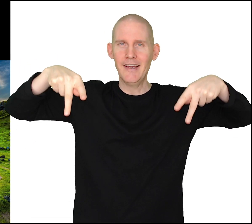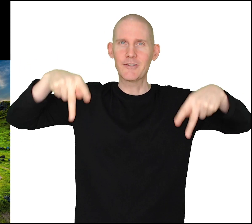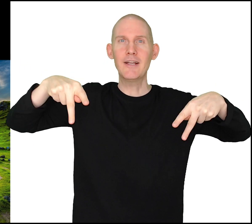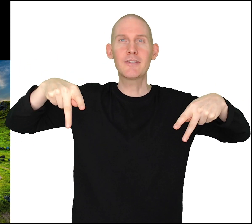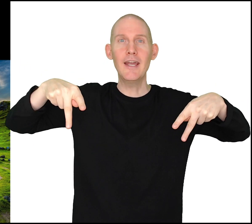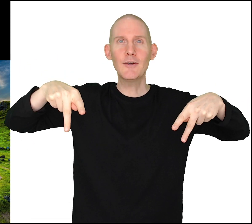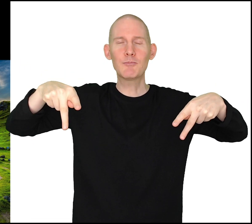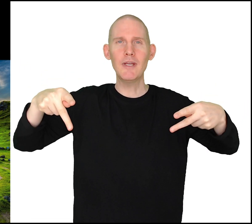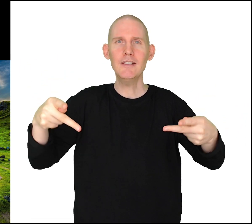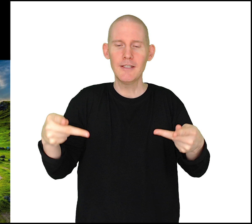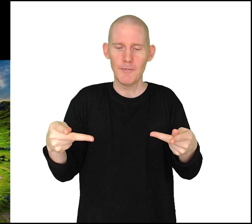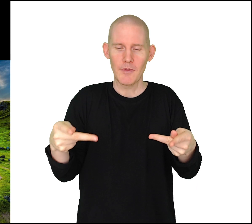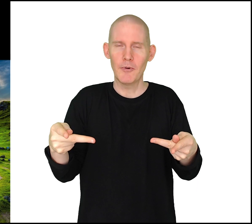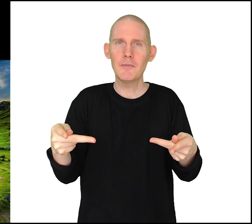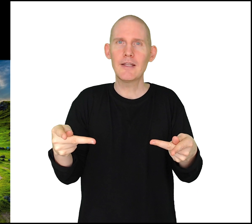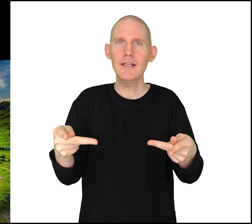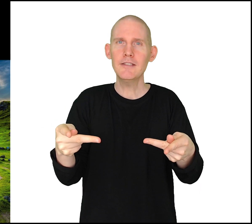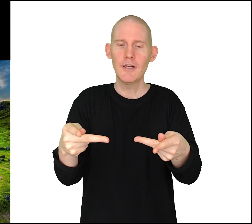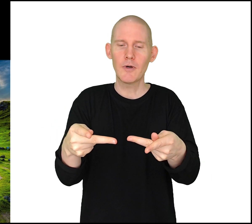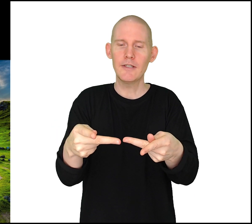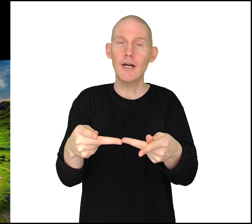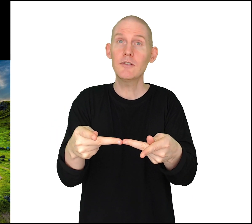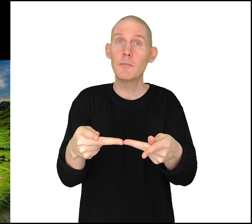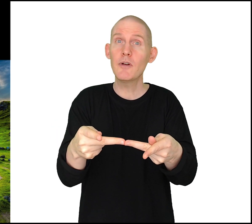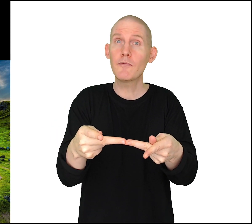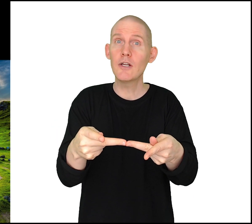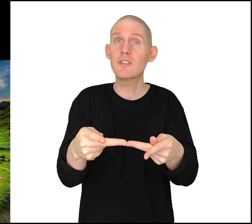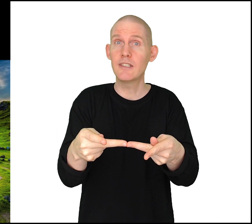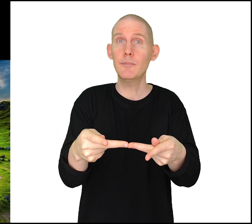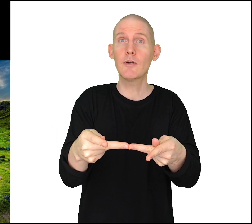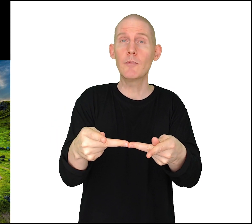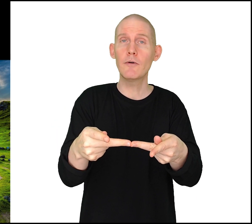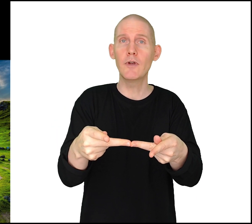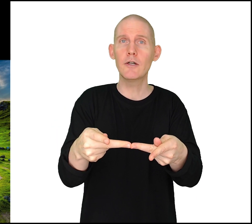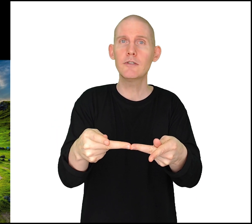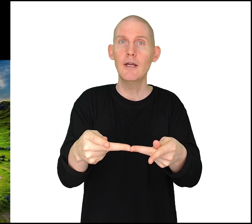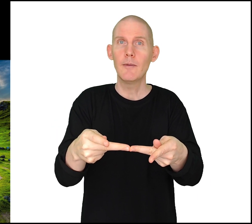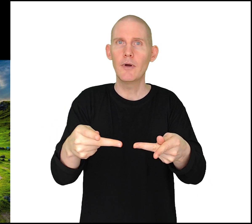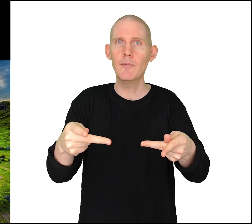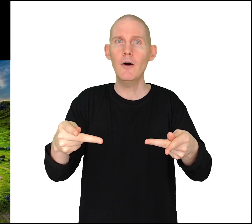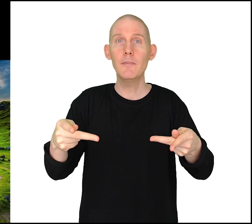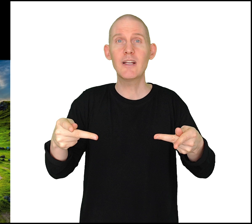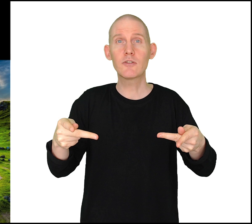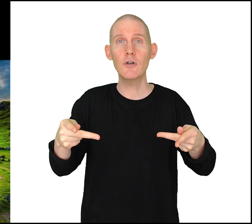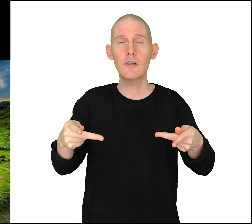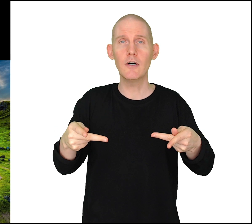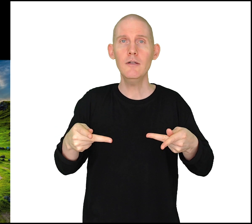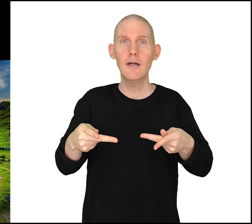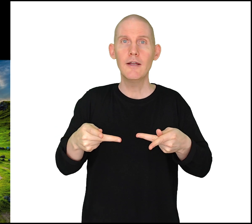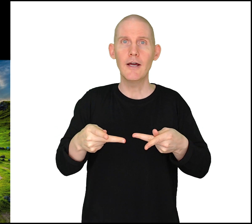So take those P's. Put them like this. We're going to touch the middle fingers, the tips of the middle fingers. Bring them out, make a circle. Now